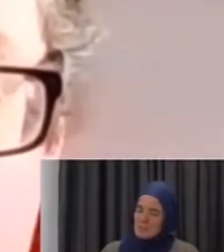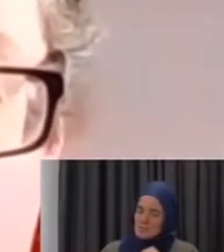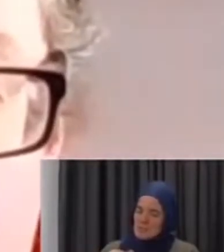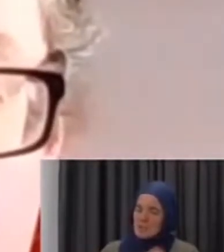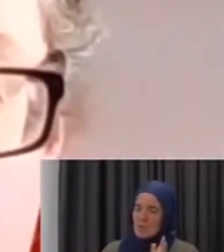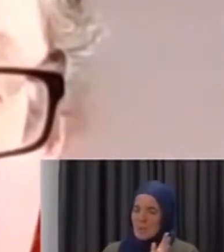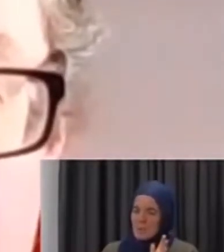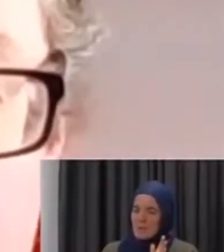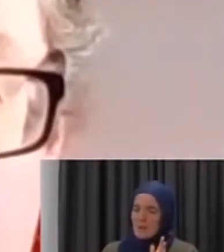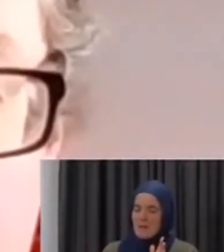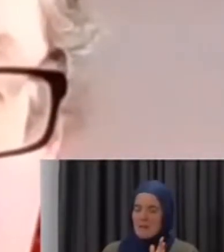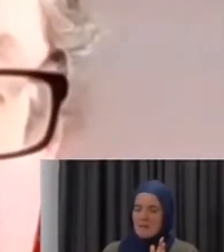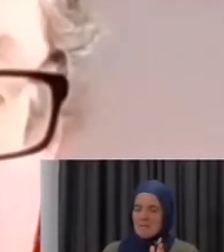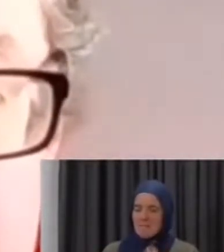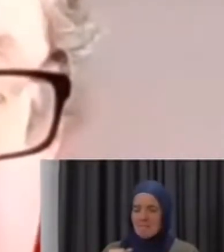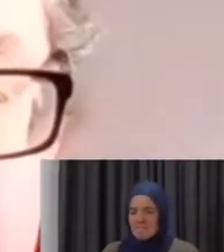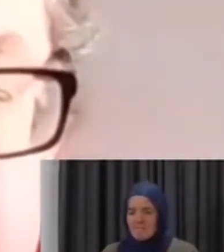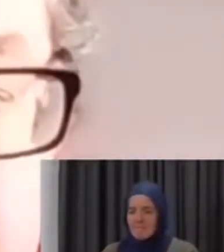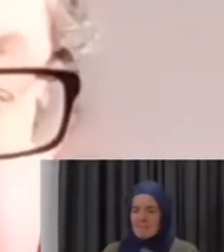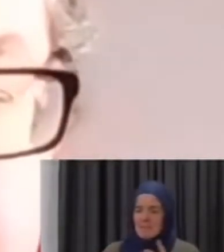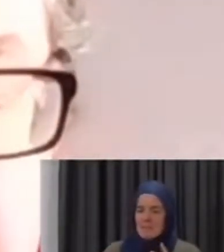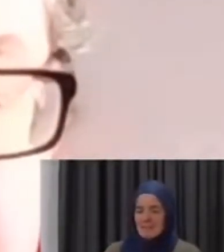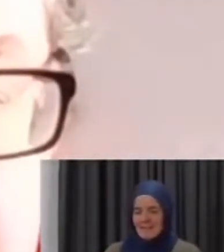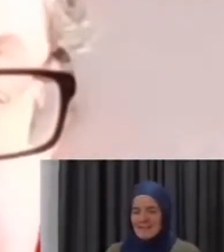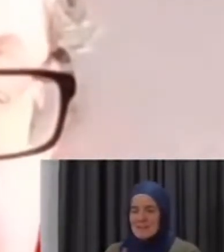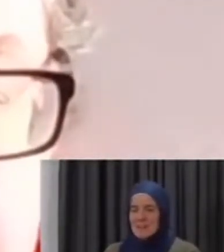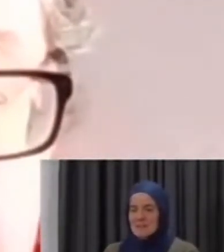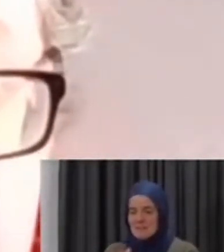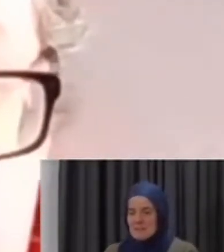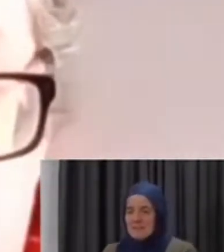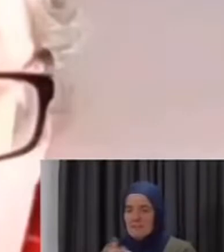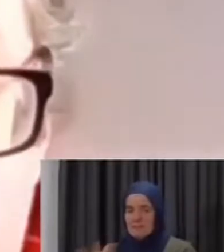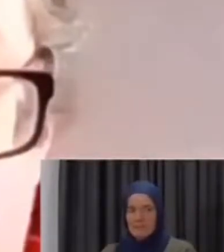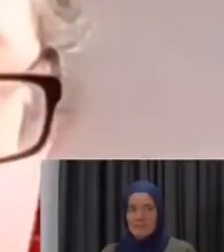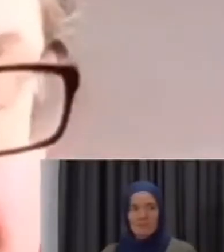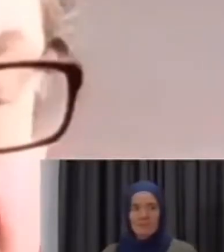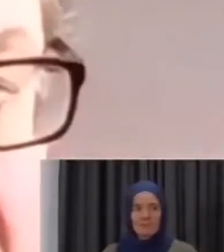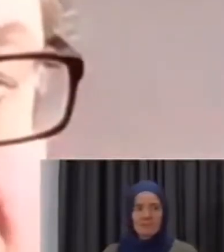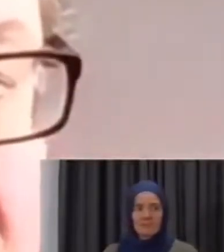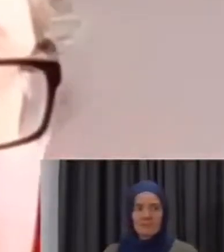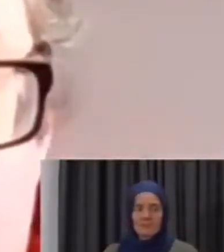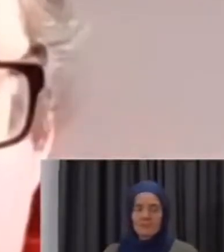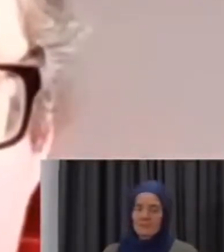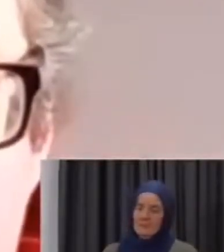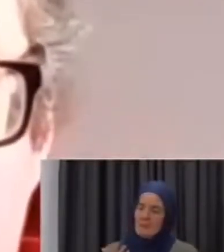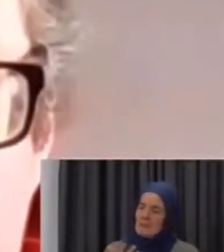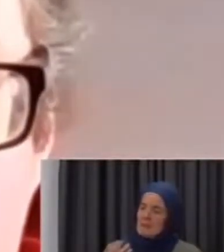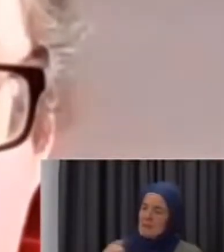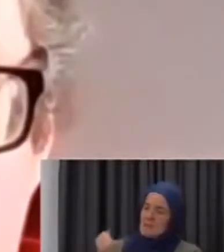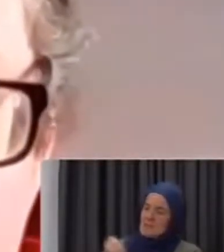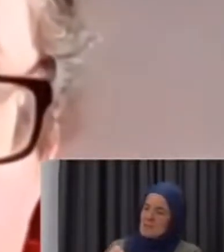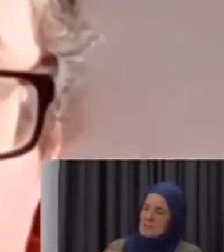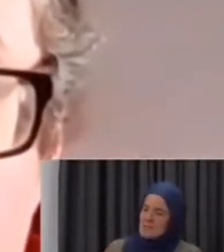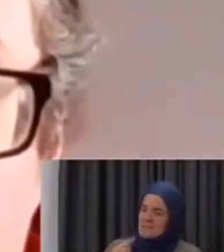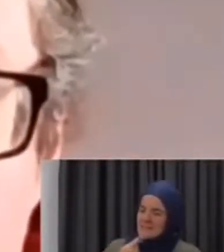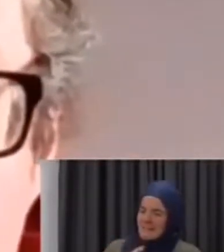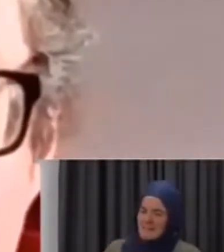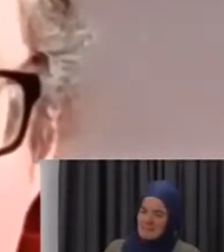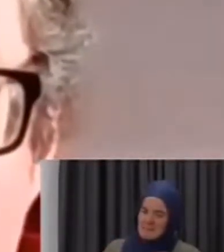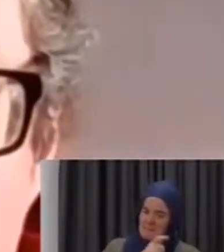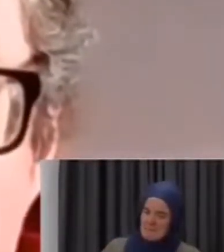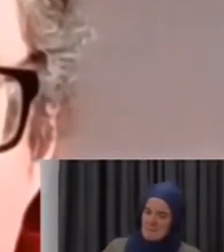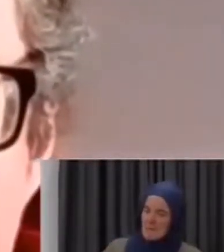GPs this morning, giving evidence at the Cynhadledd committee, said that many patients that they saw were scared to visit their GP or hospital.